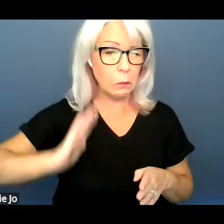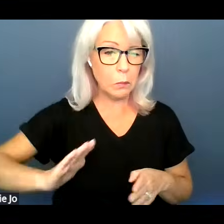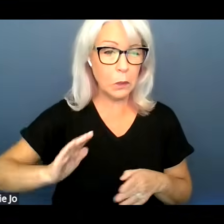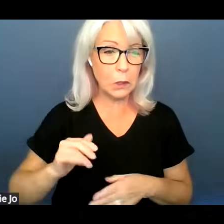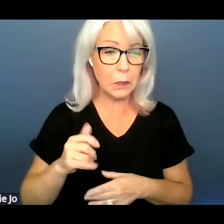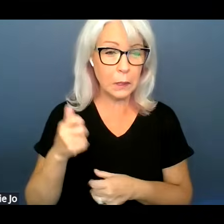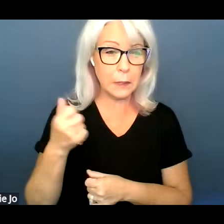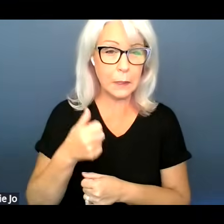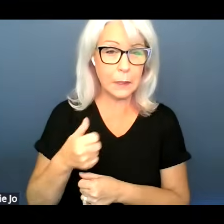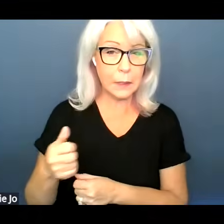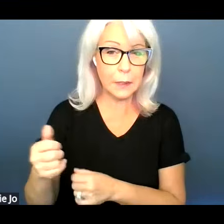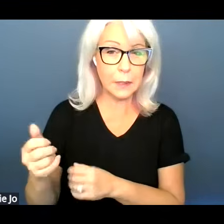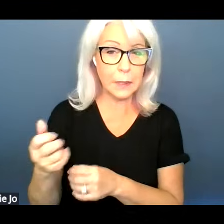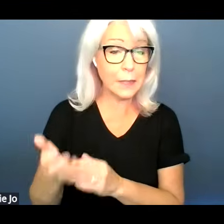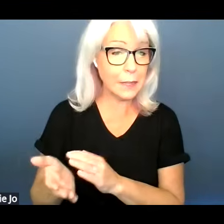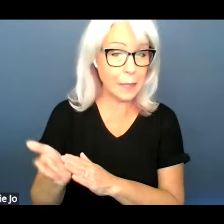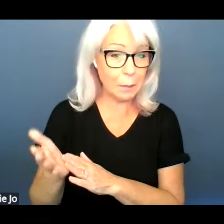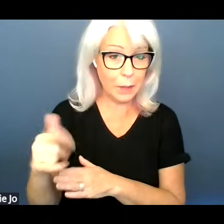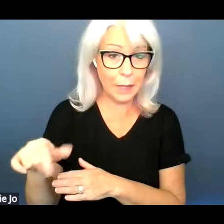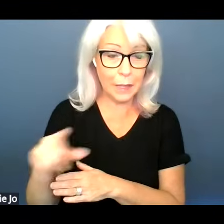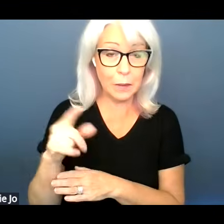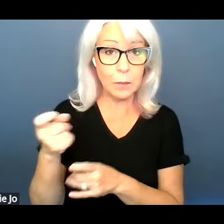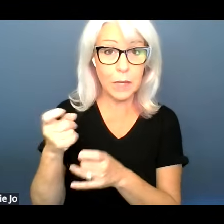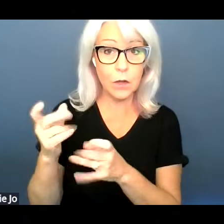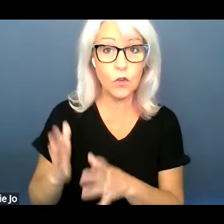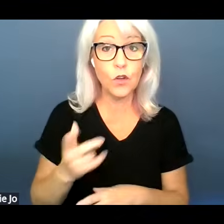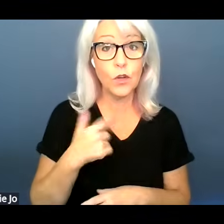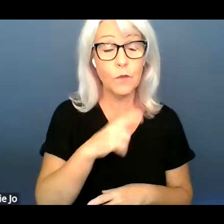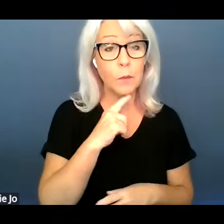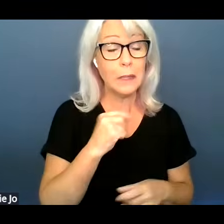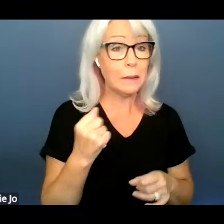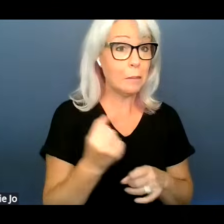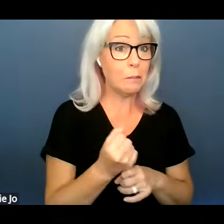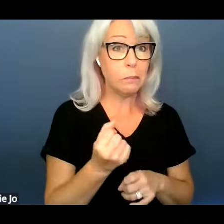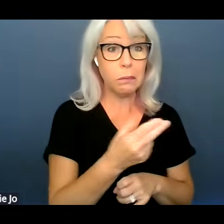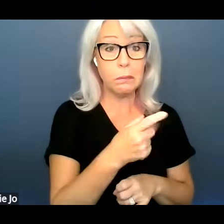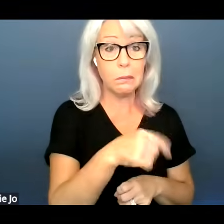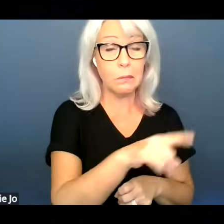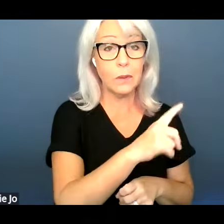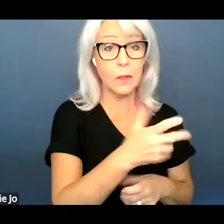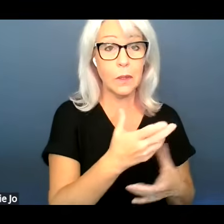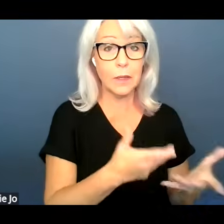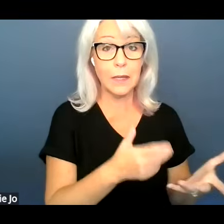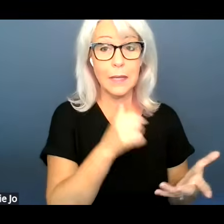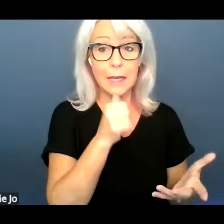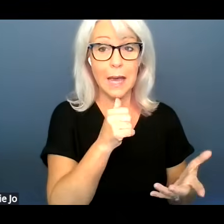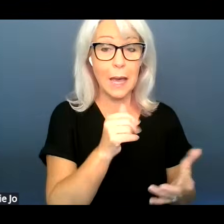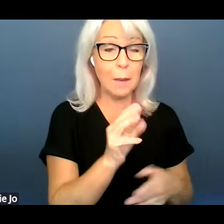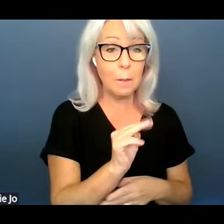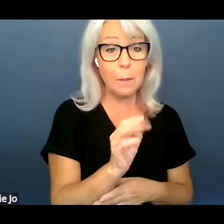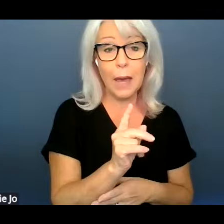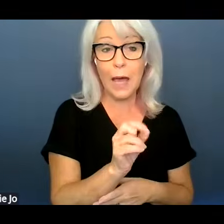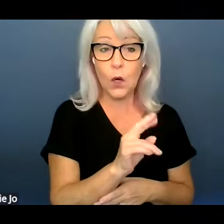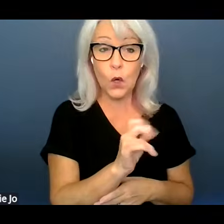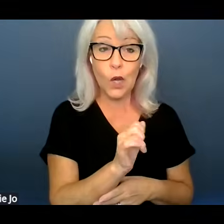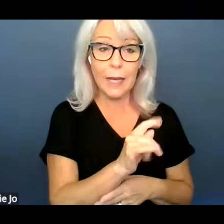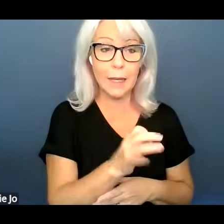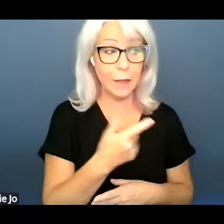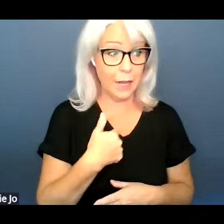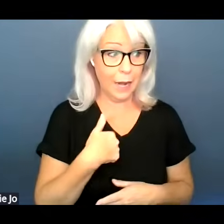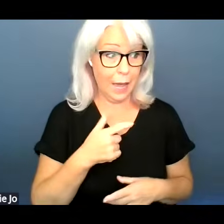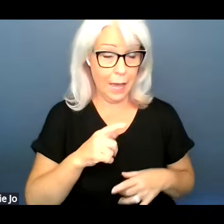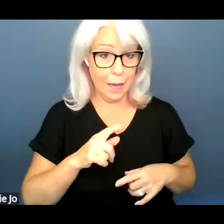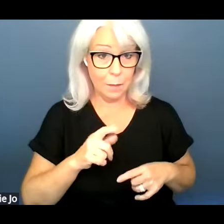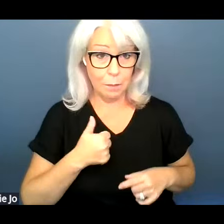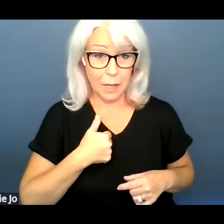slammed for being too moderate while I was in the legislature, to being told that I don't have a right to donate to my campaign money